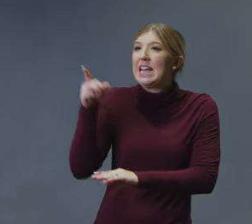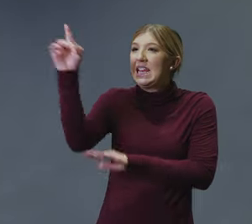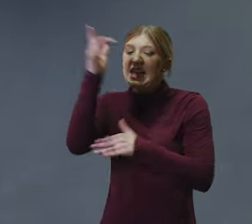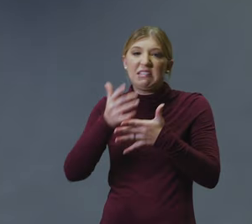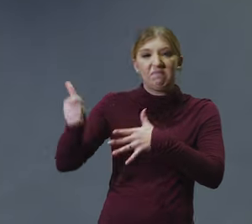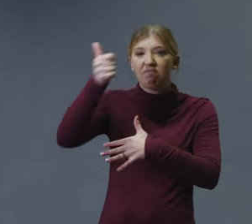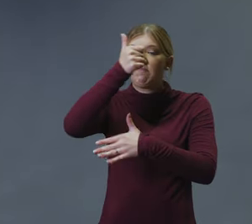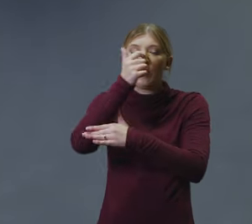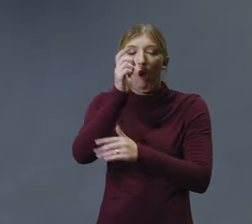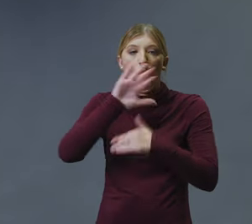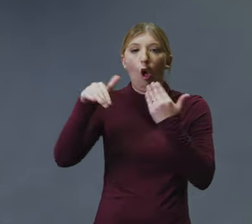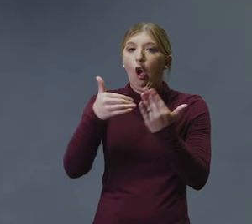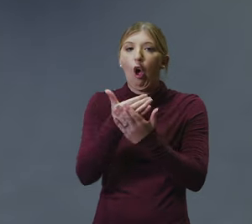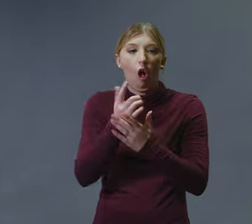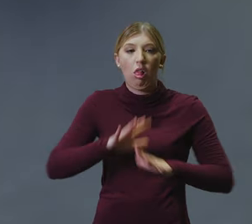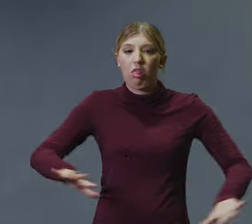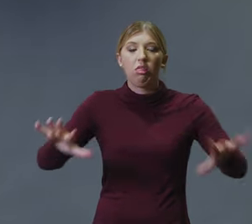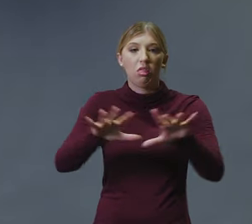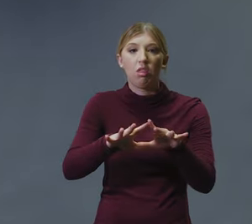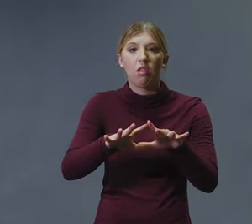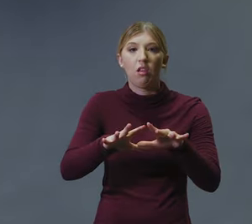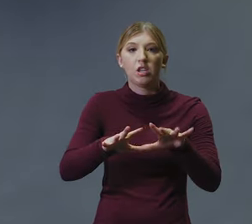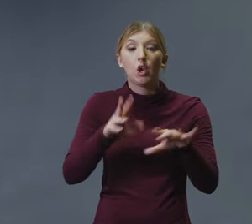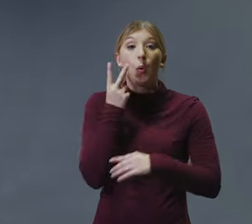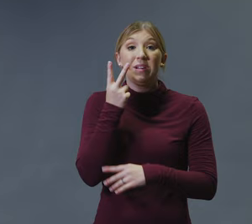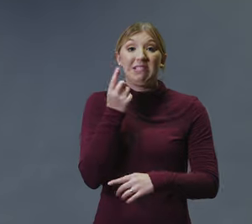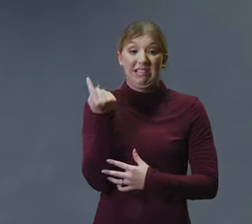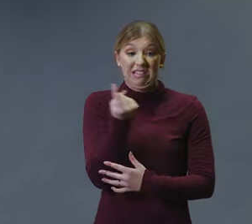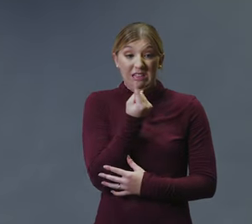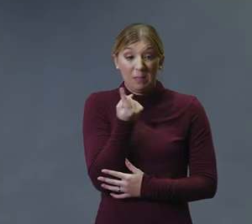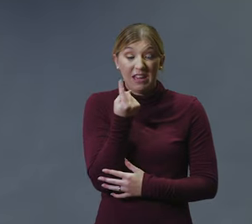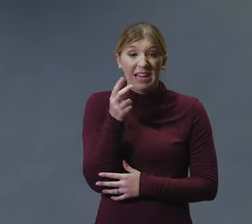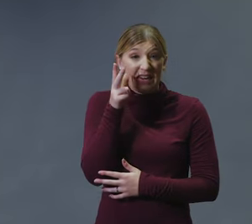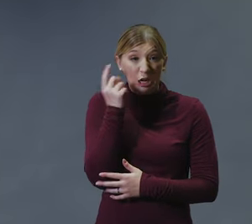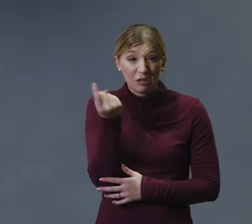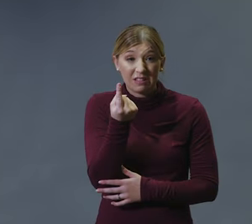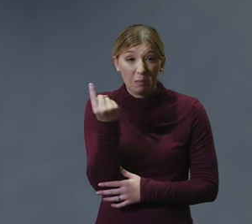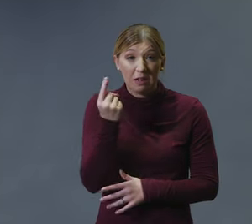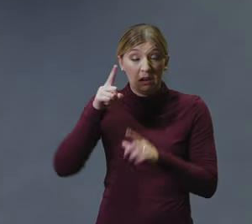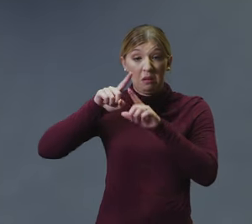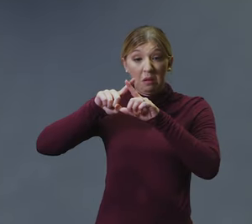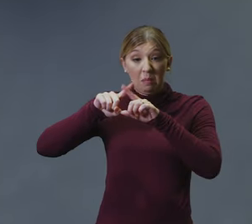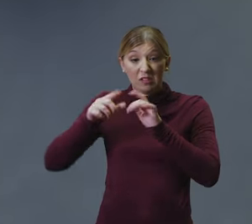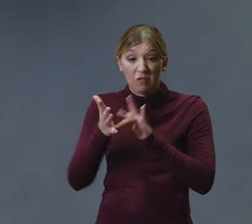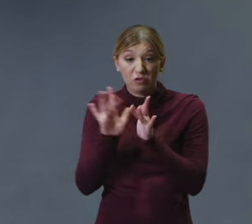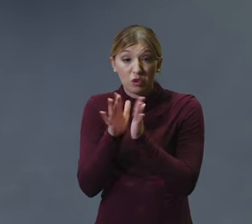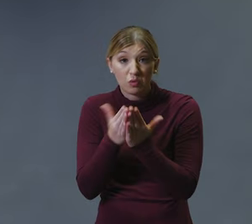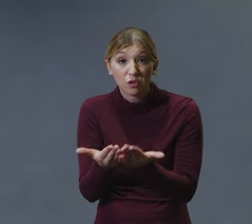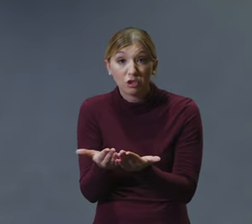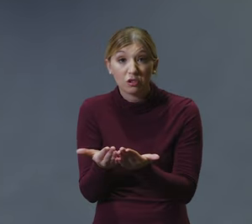above every single way. So when we see something or when we hear something based off what Scripture